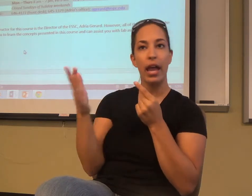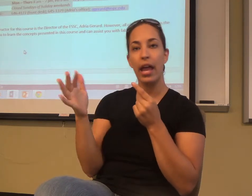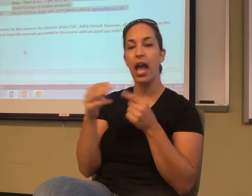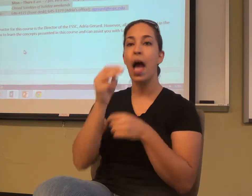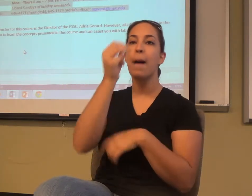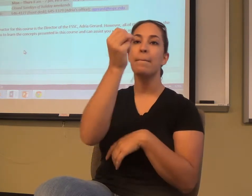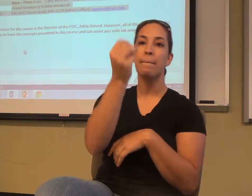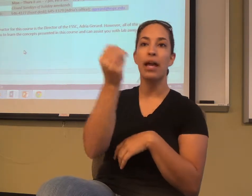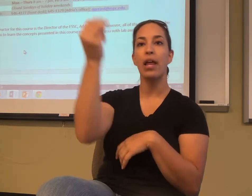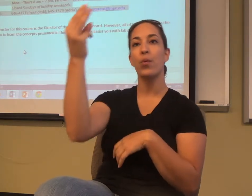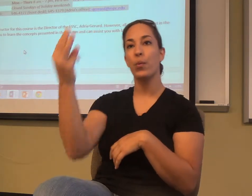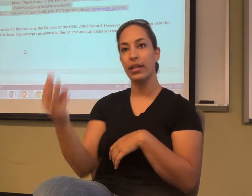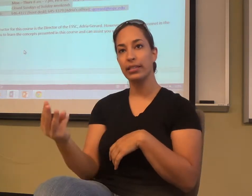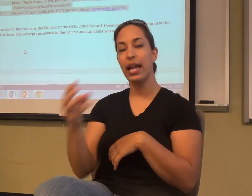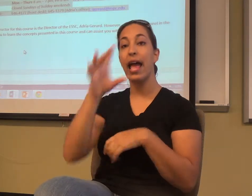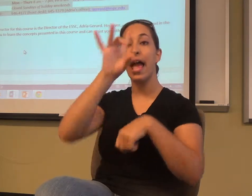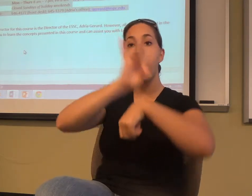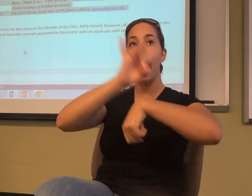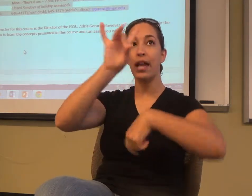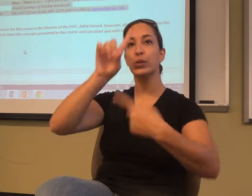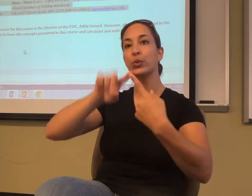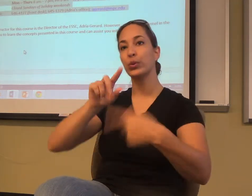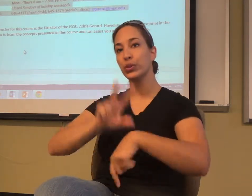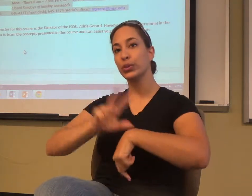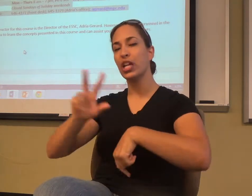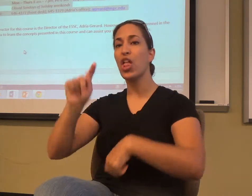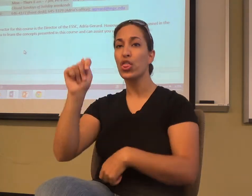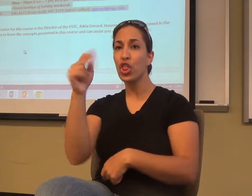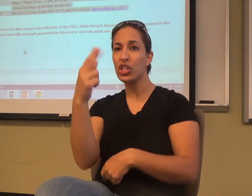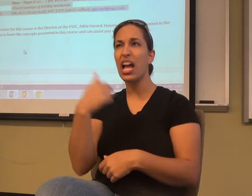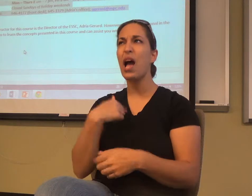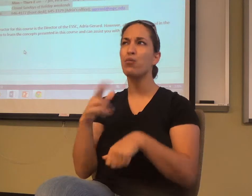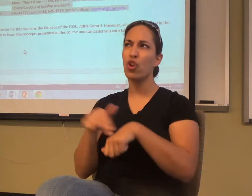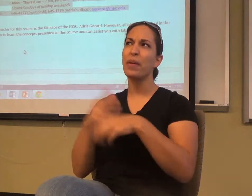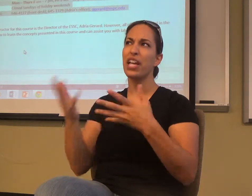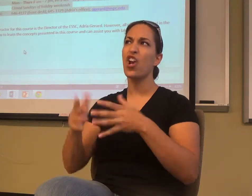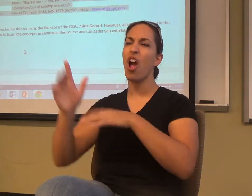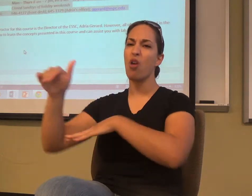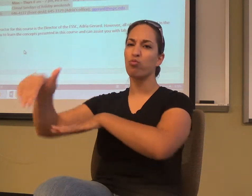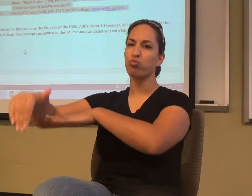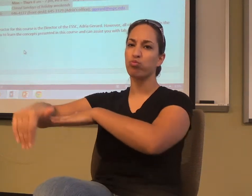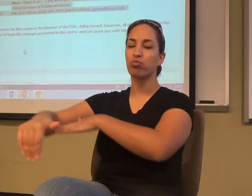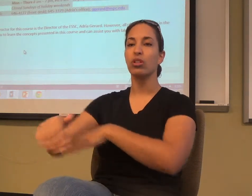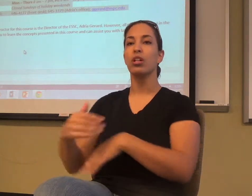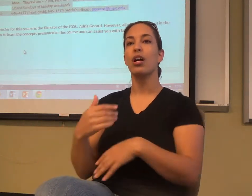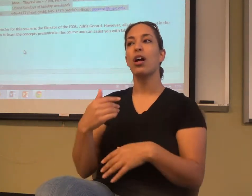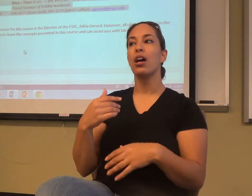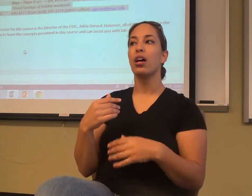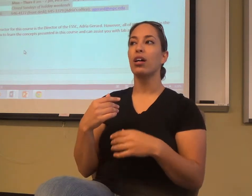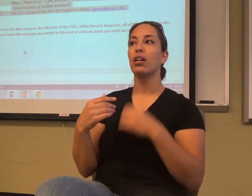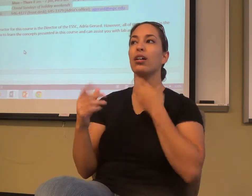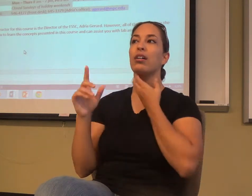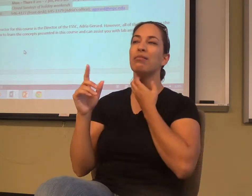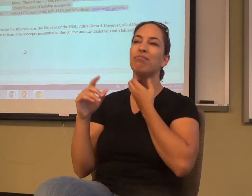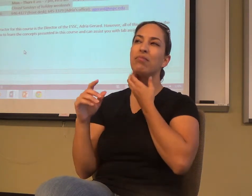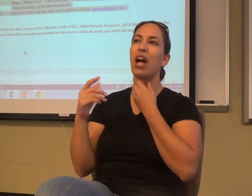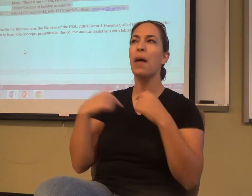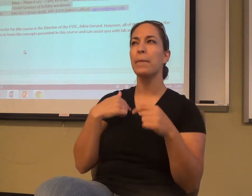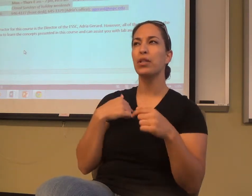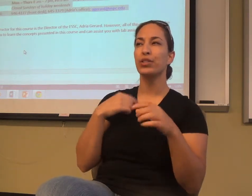3. On Thursdays, I'm usually here late. Today, obviously, I'm doing orientation, so my schedule's a little bit different. But usually, I'm here 12 to